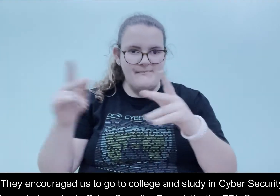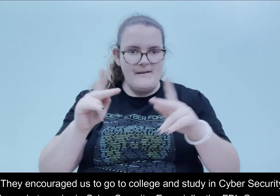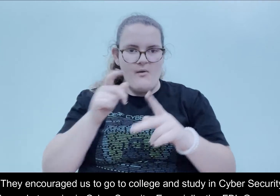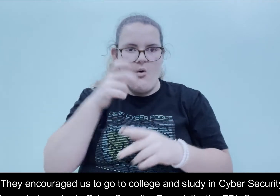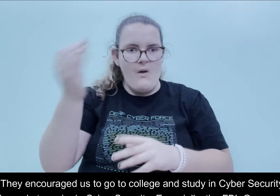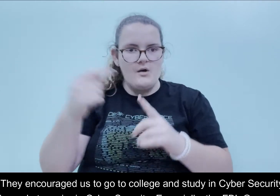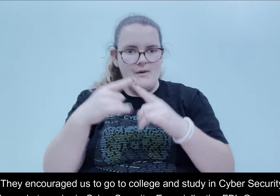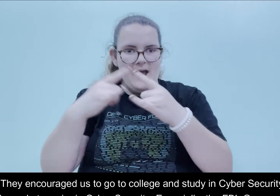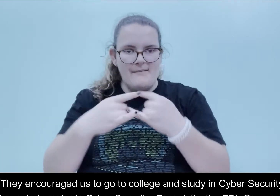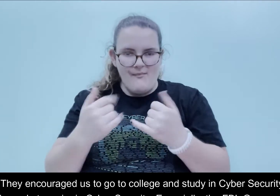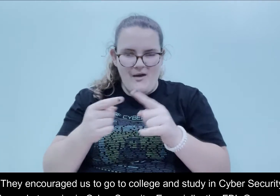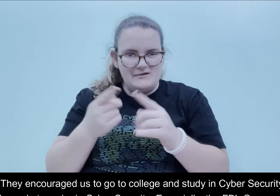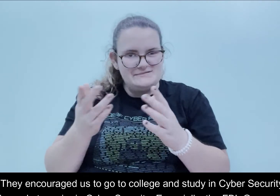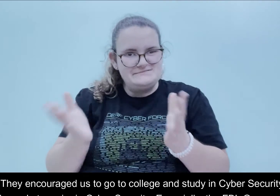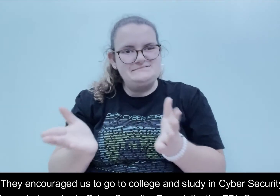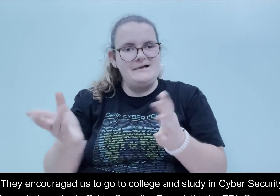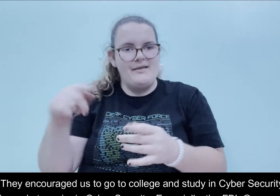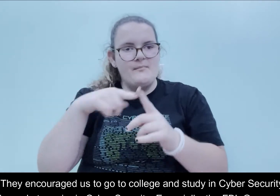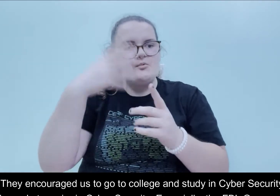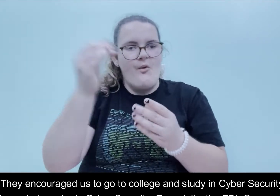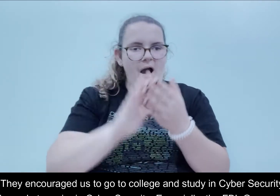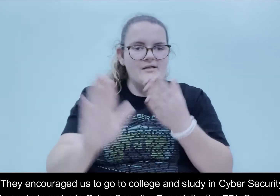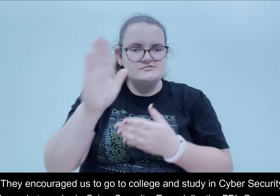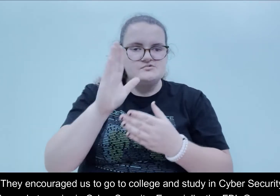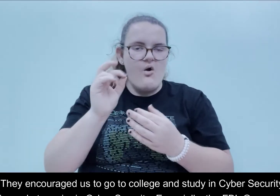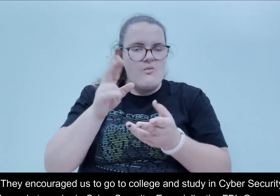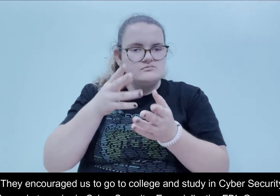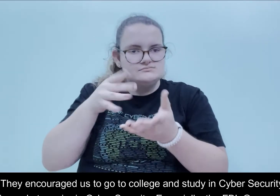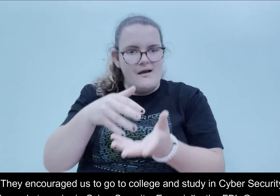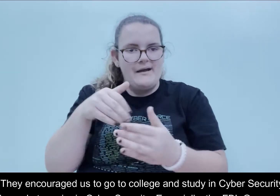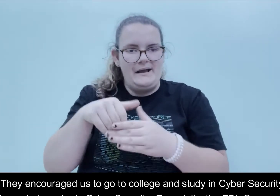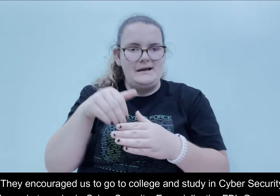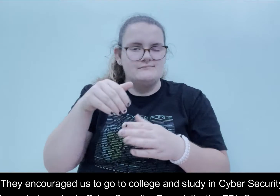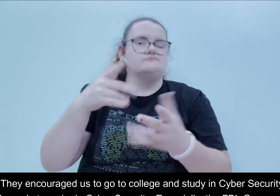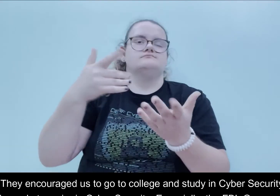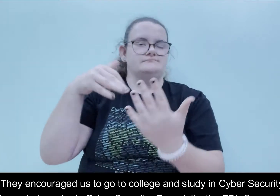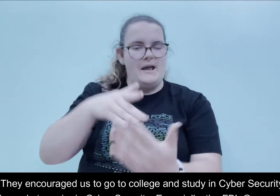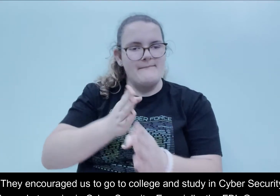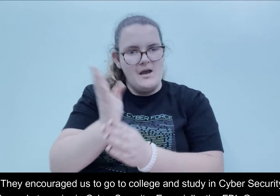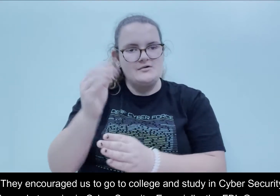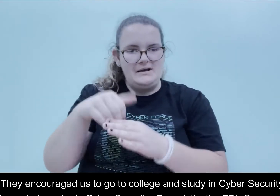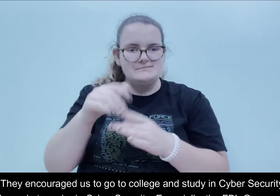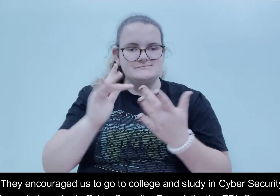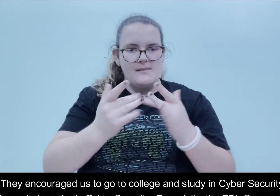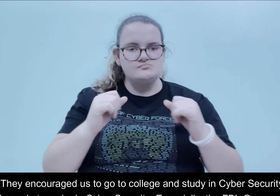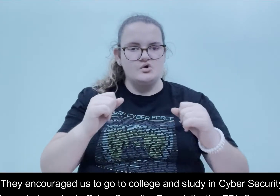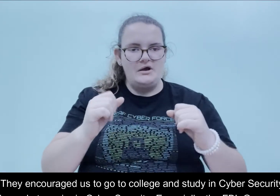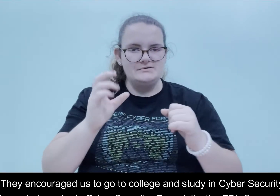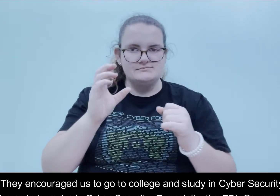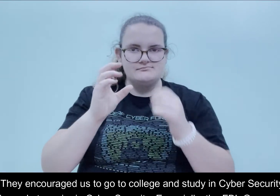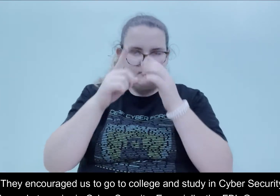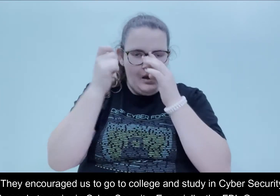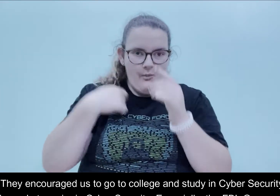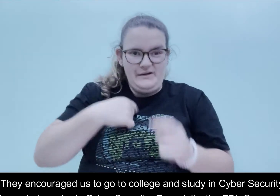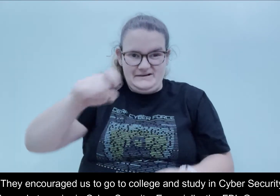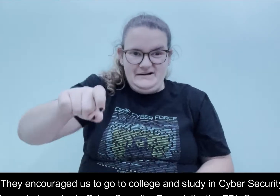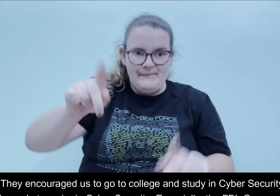it says, like they're really lacking in people that major in cybersecurity now, and they're trying to like encourage people to